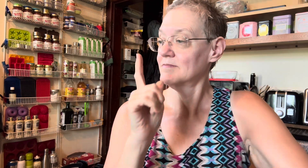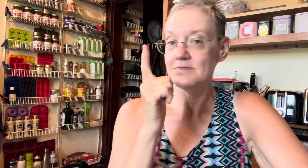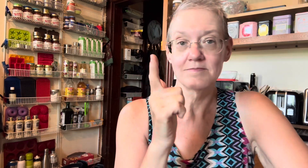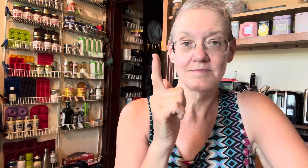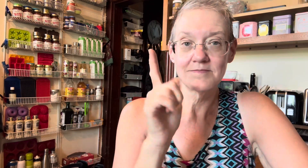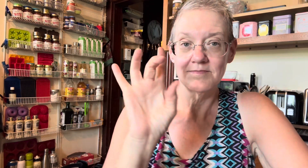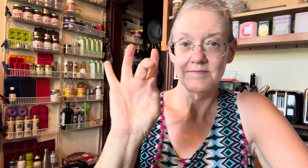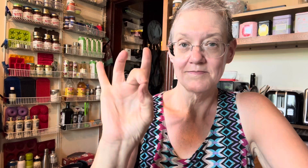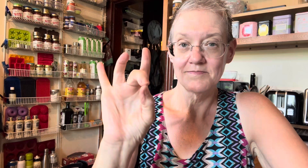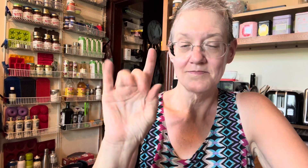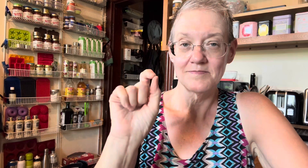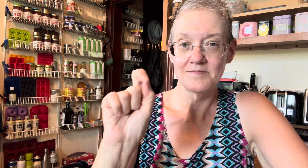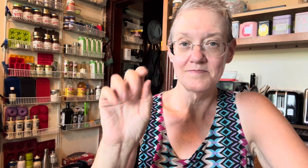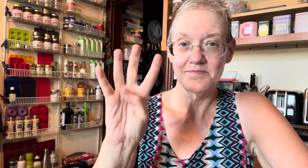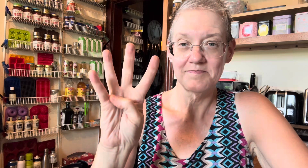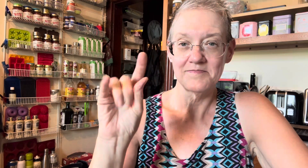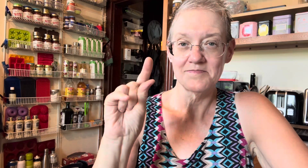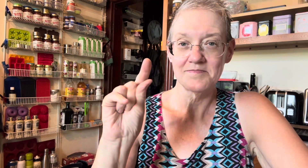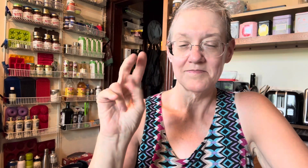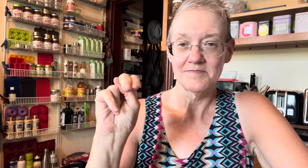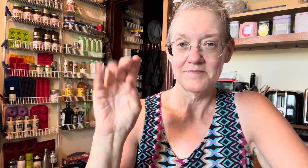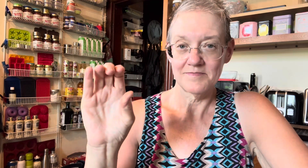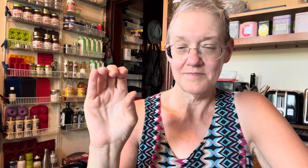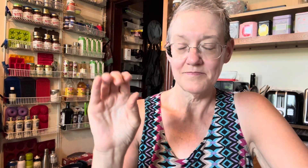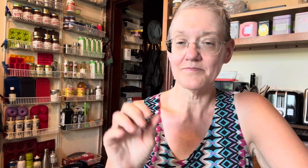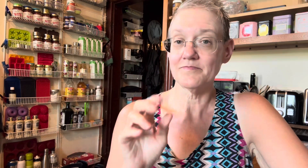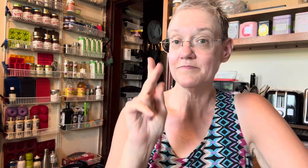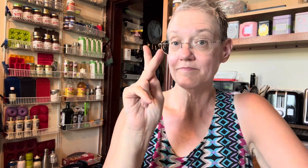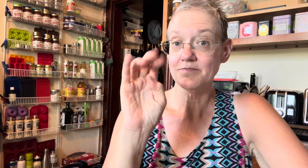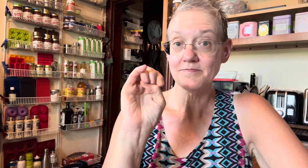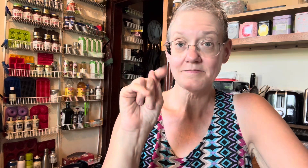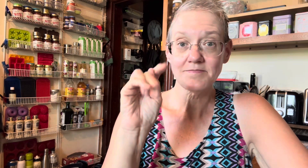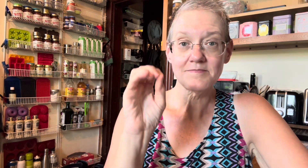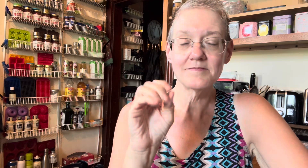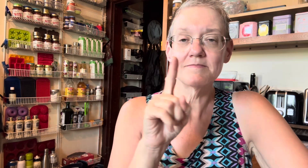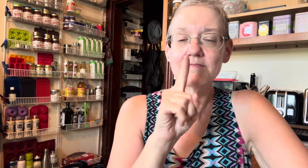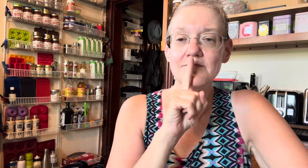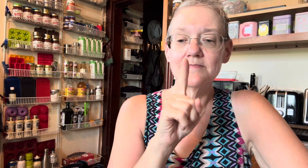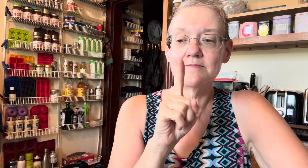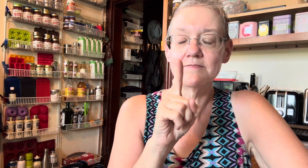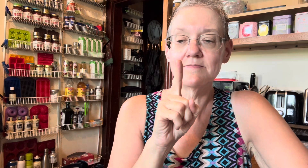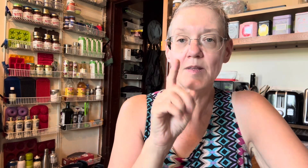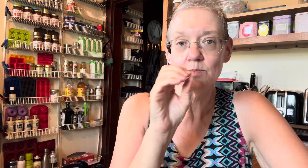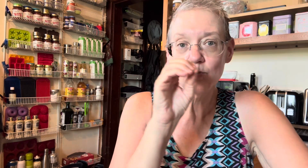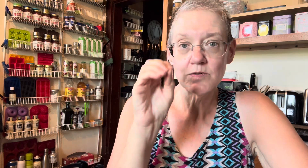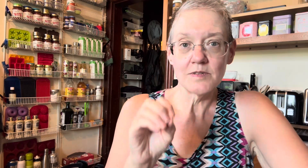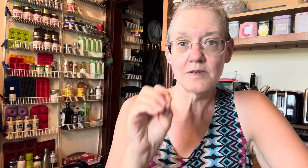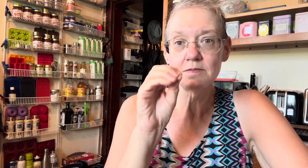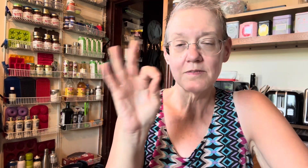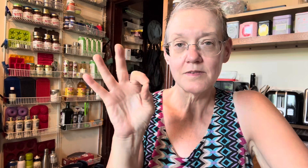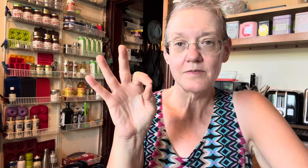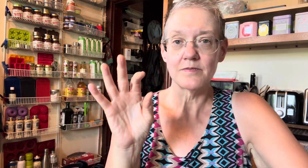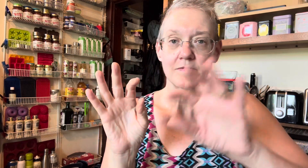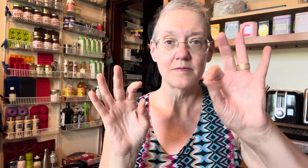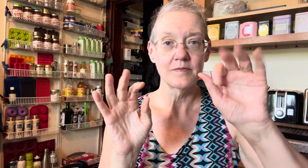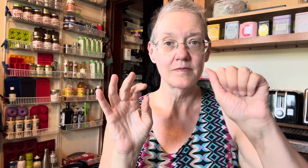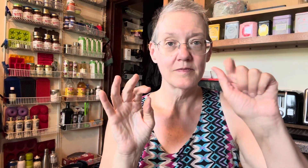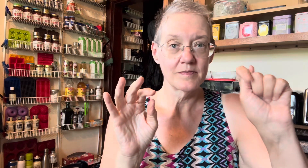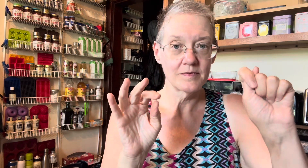making today 28.4 grams of net carbs. So keto is a percentage of